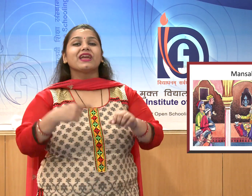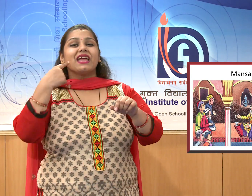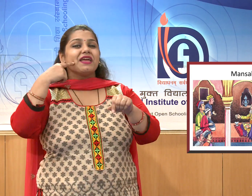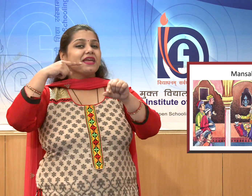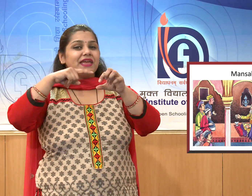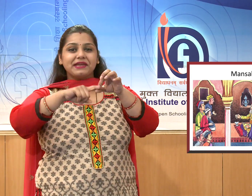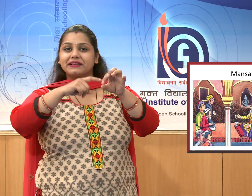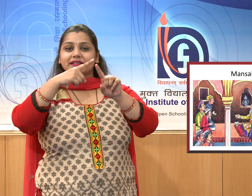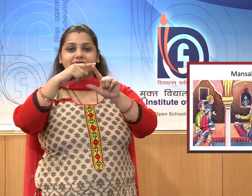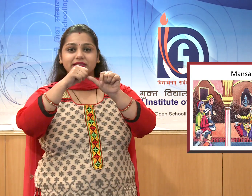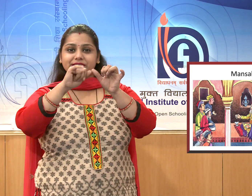iktas